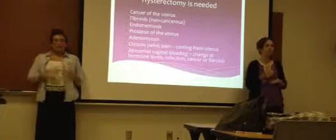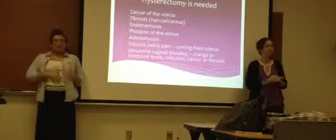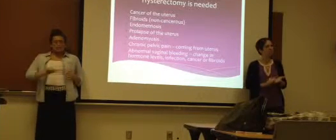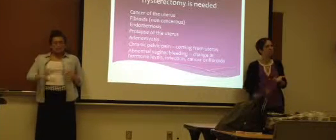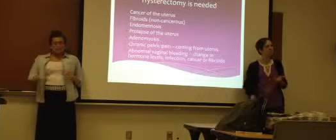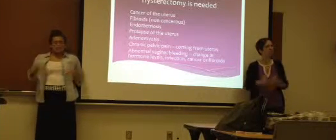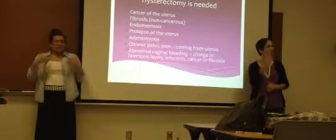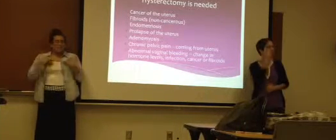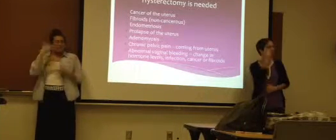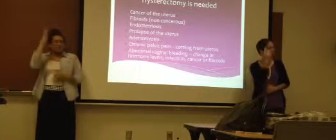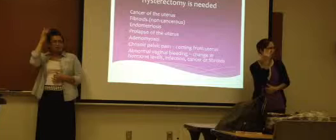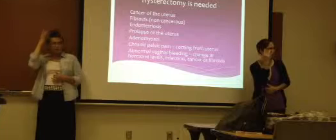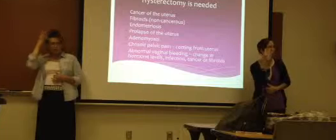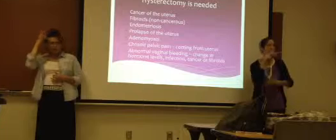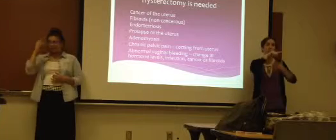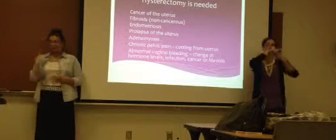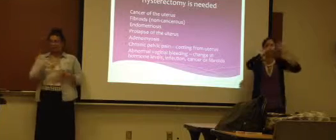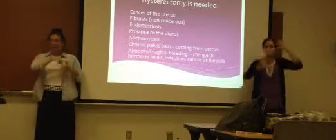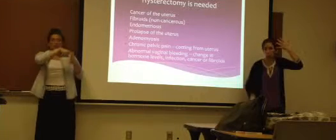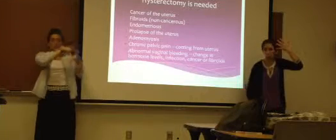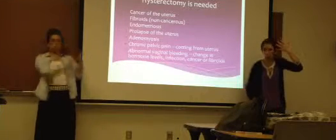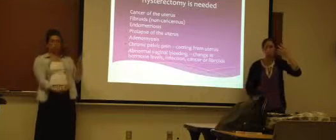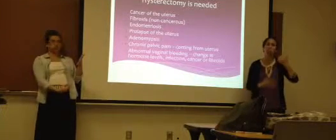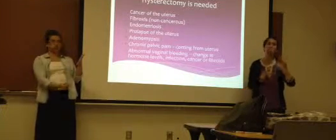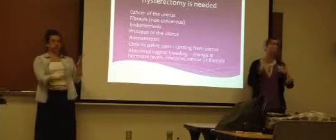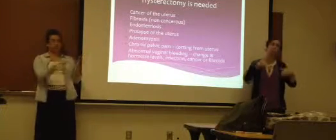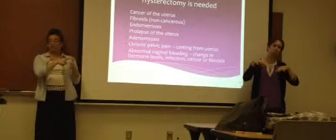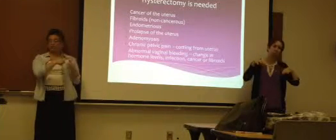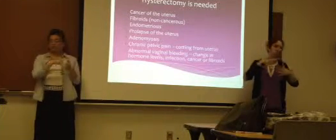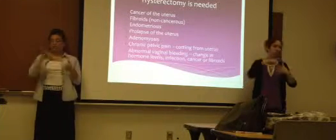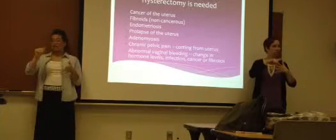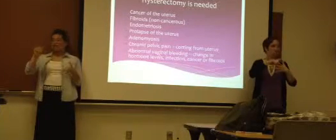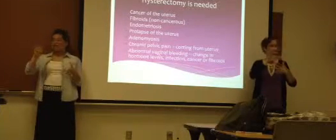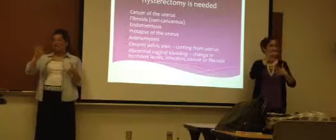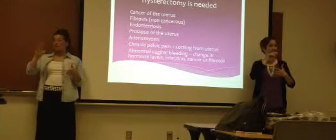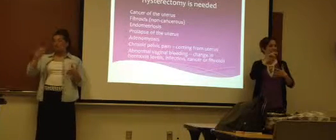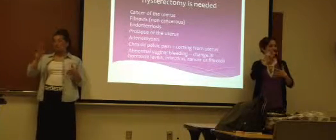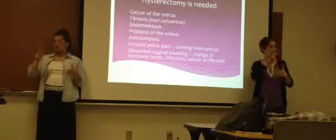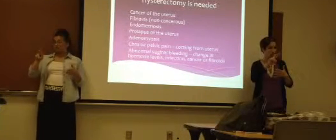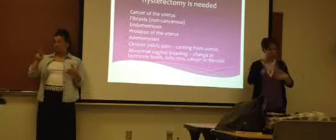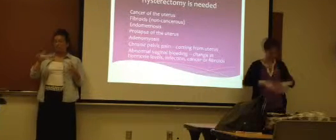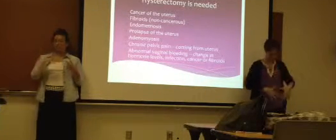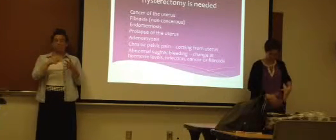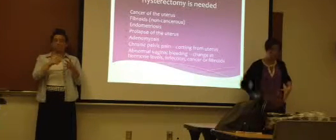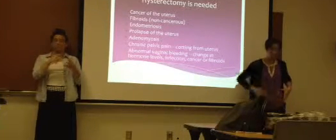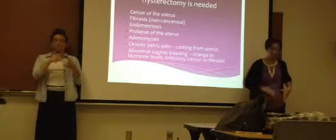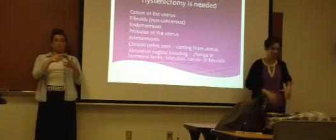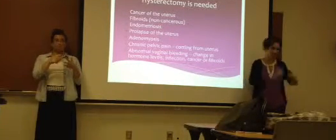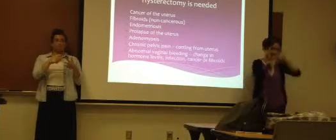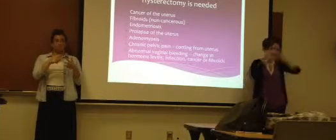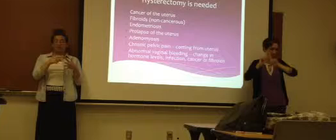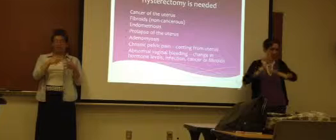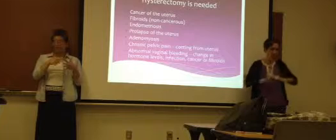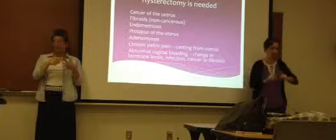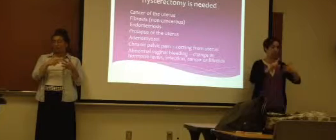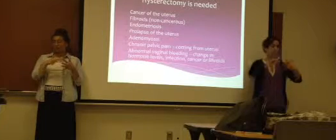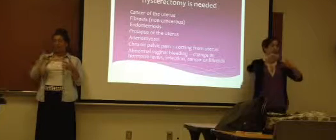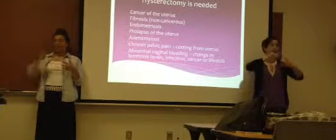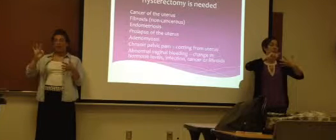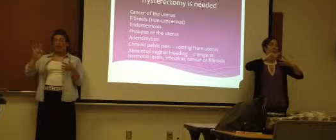be cervical cancer, ovarian cancer, and then fibroids, which are non-cancerous